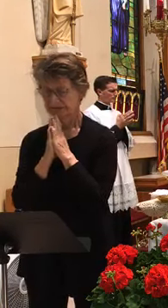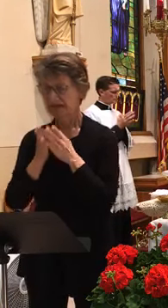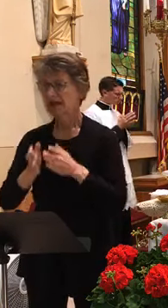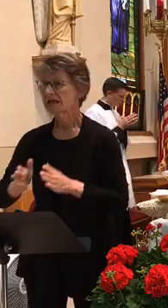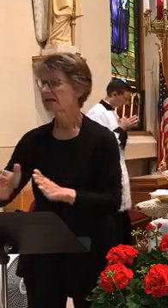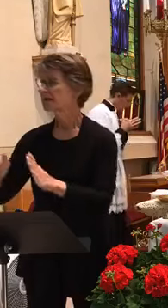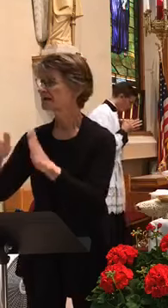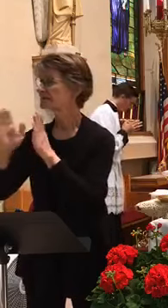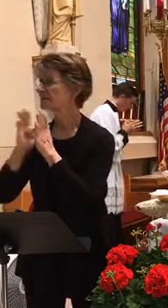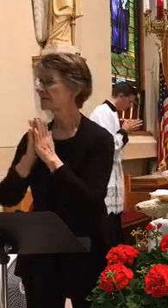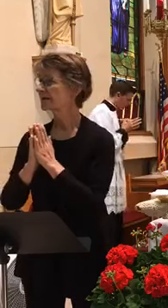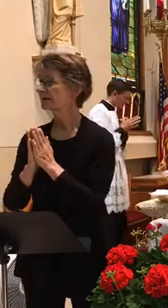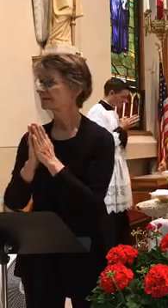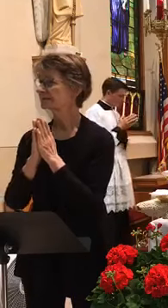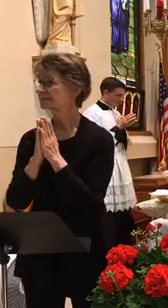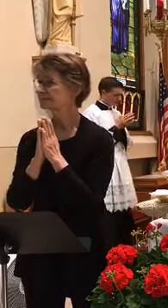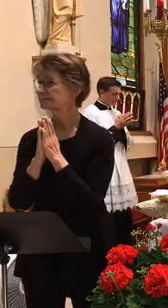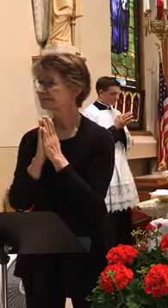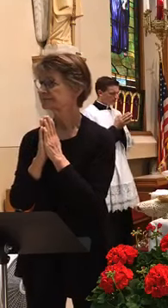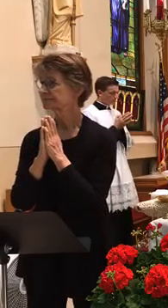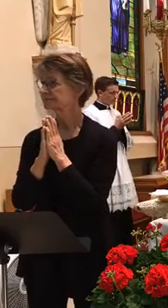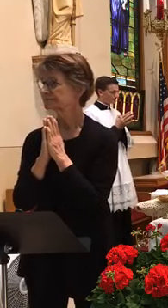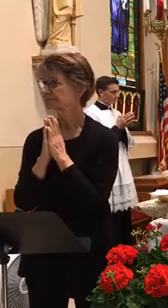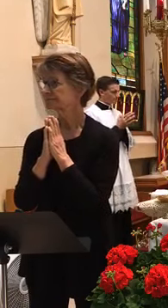Let us pray.